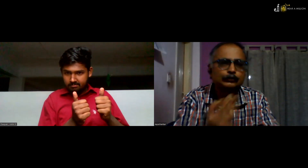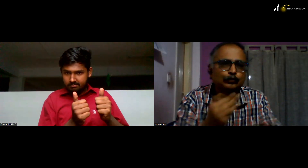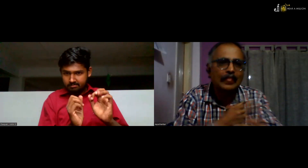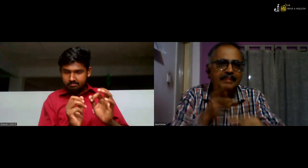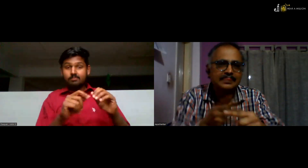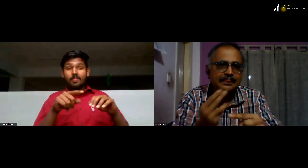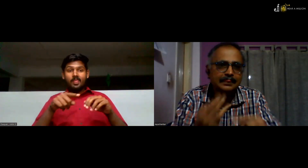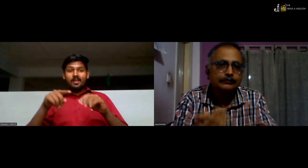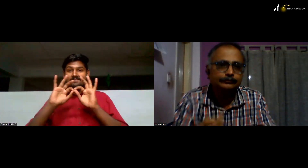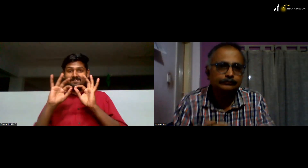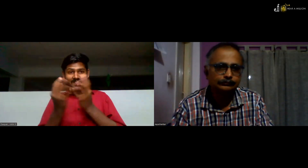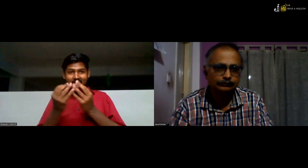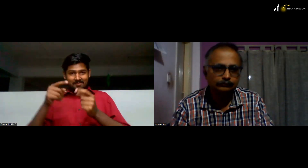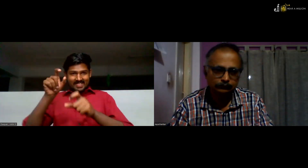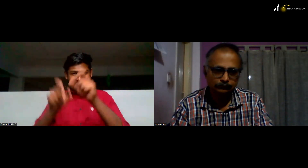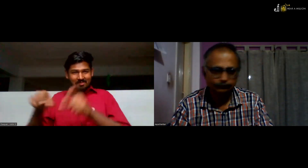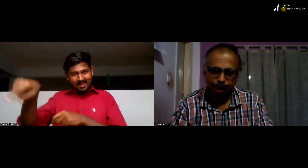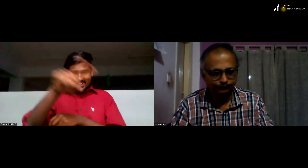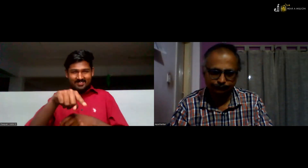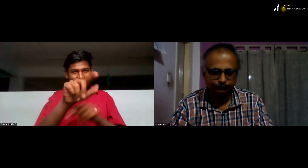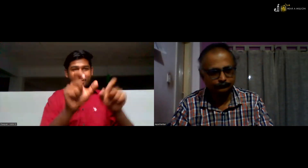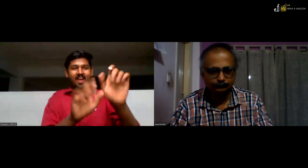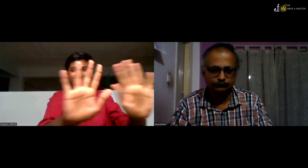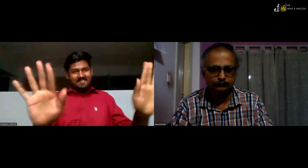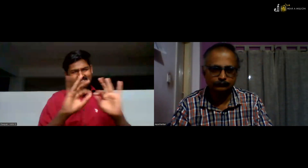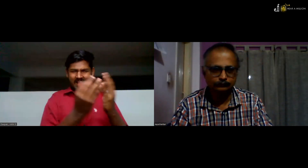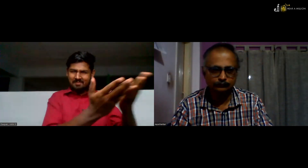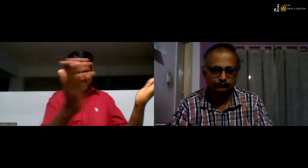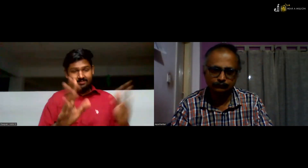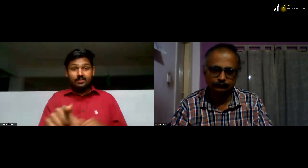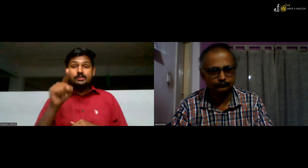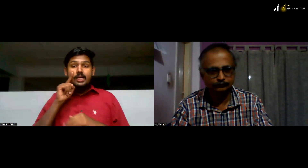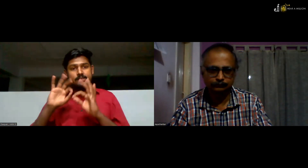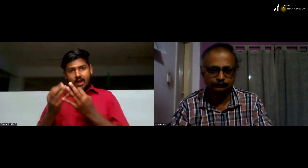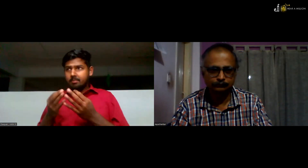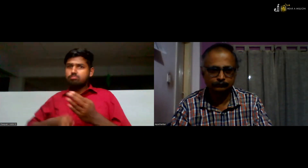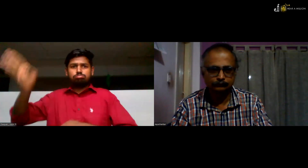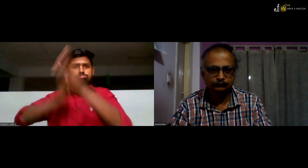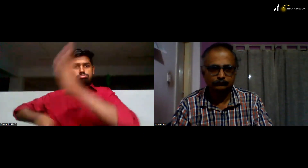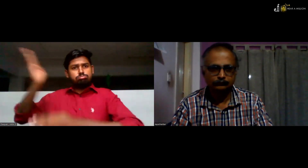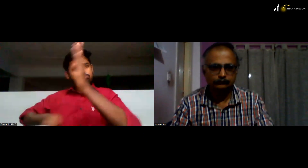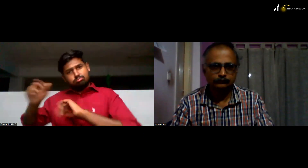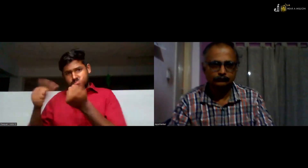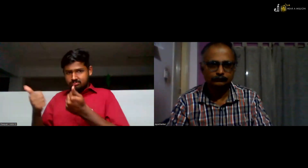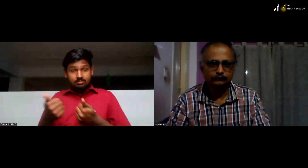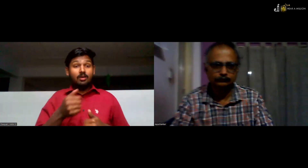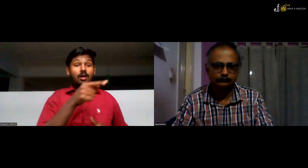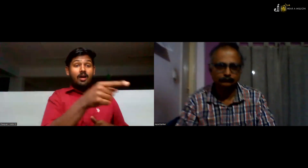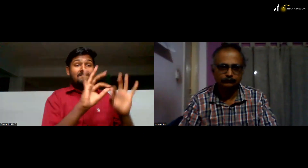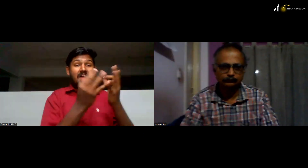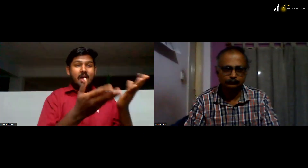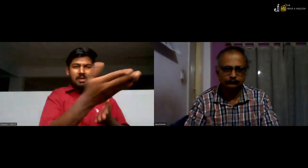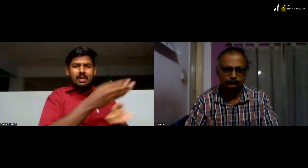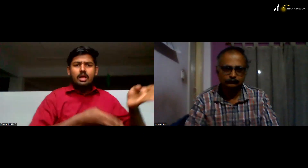Are you okay, Jayashankar ji? Yeah, sorry, you were saying something. So I was saying that everyone with the family, they